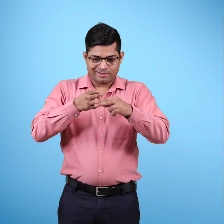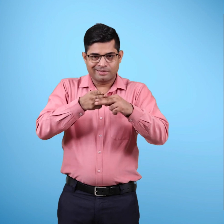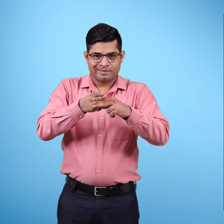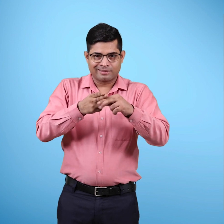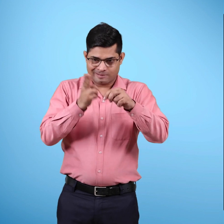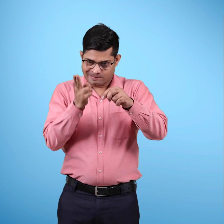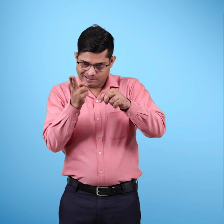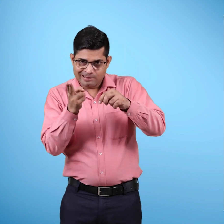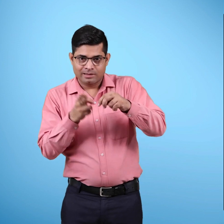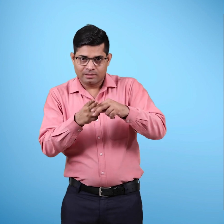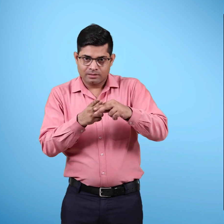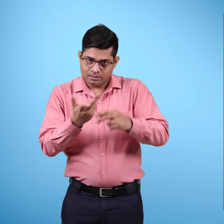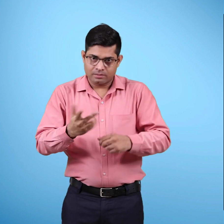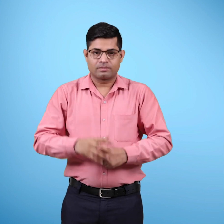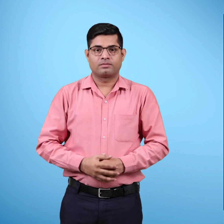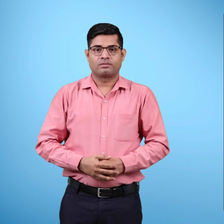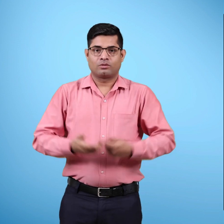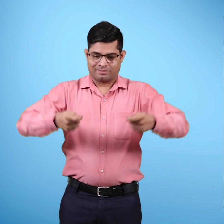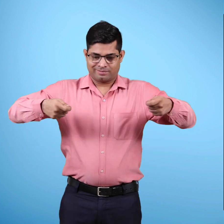blade or a pair of scissors,